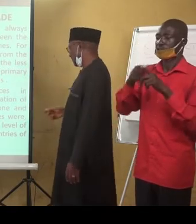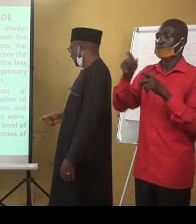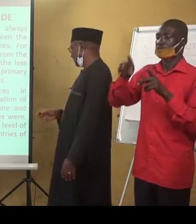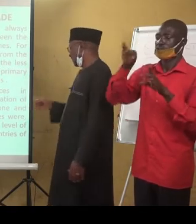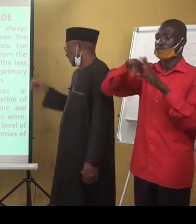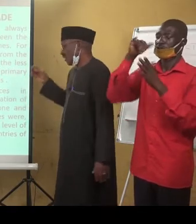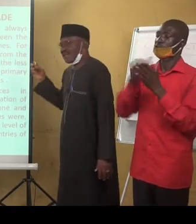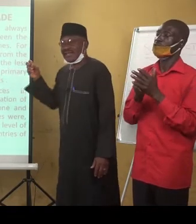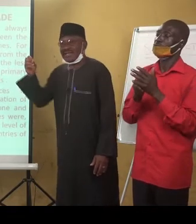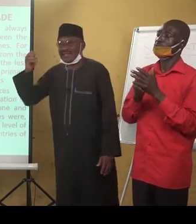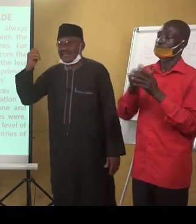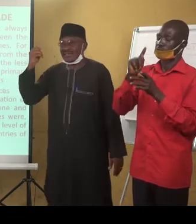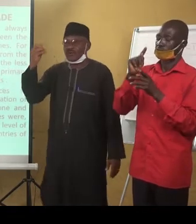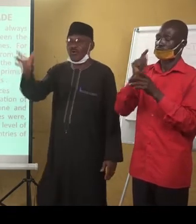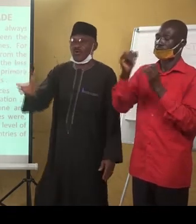out that